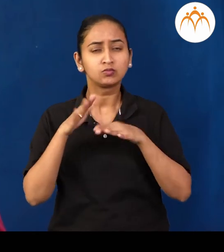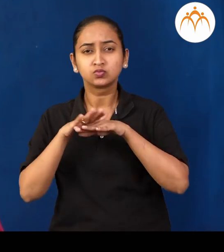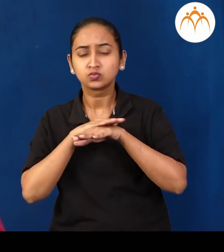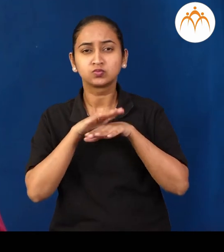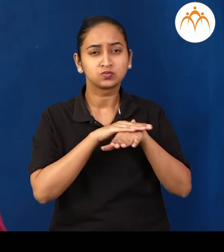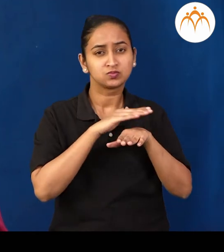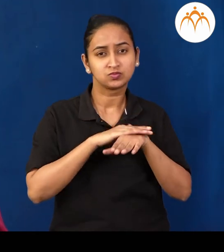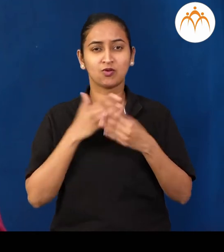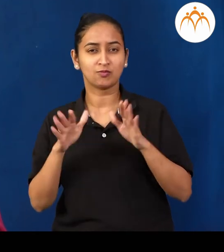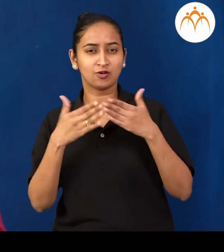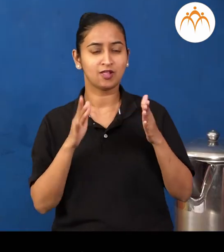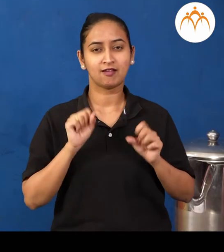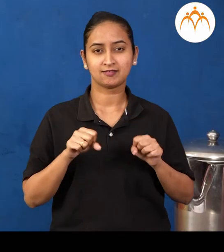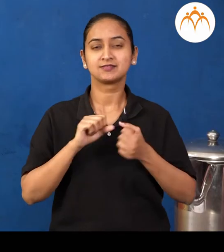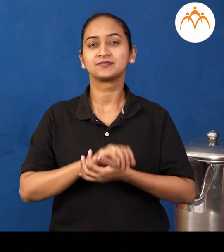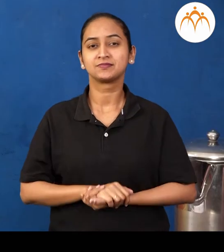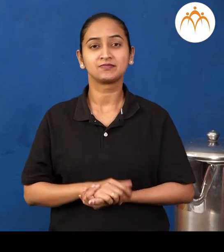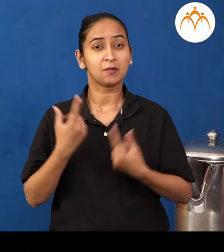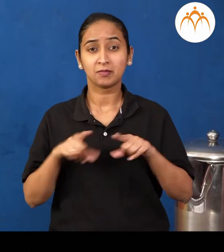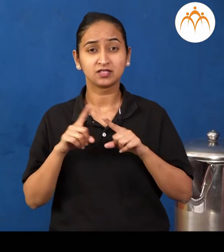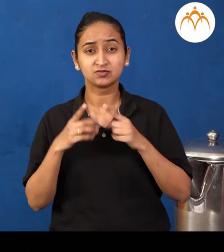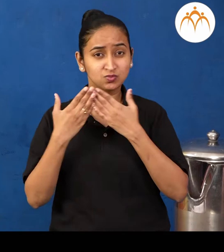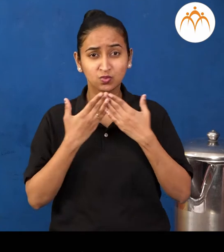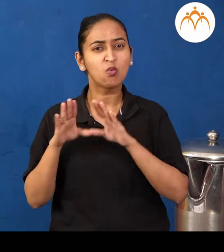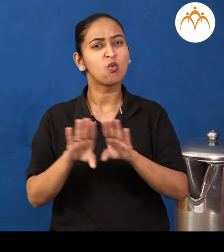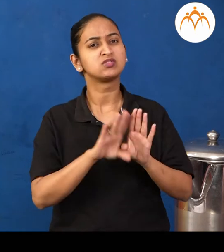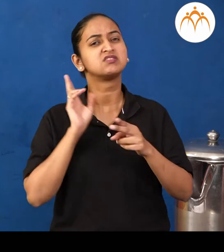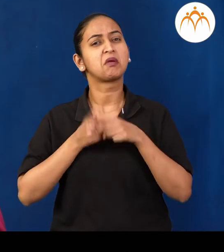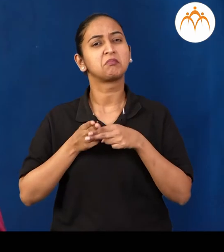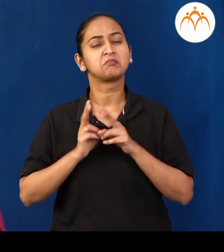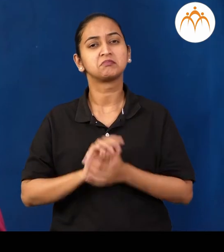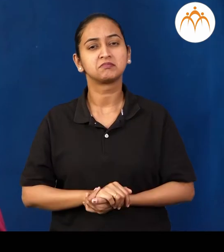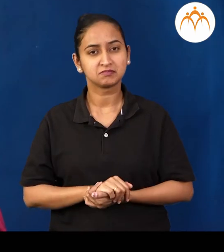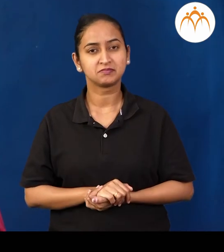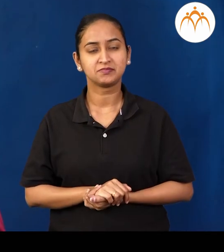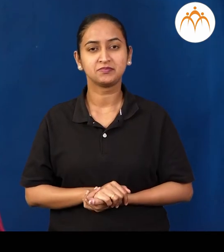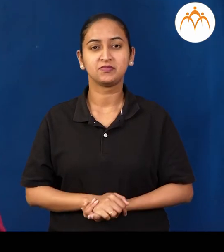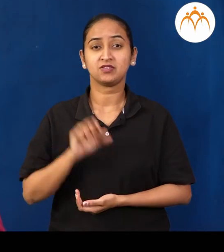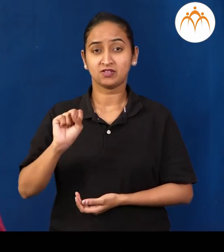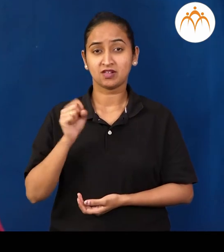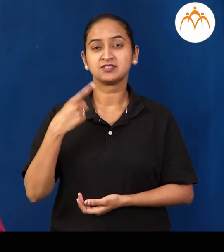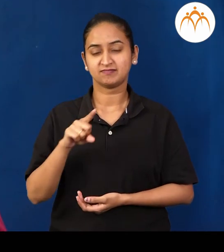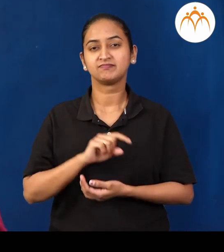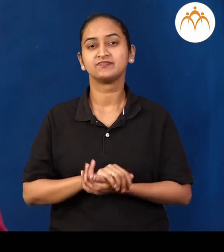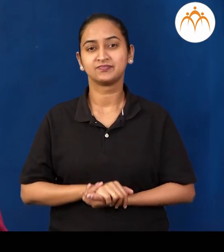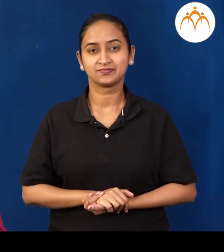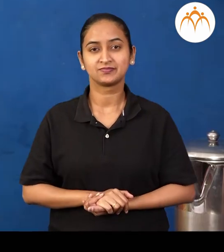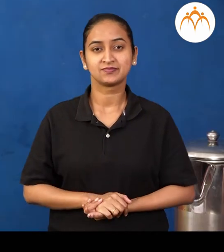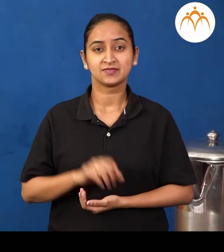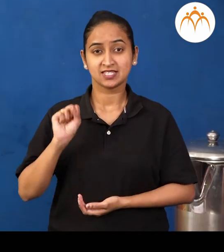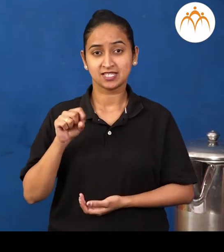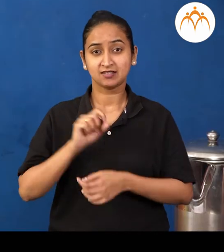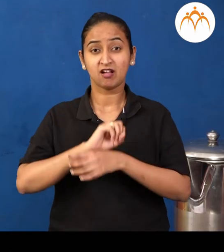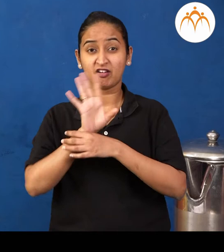one was even going out. Now, things are opening slowly. Yes, but our schools are not open yet.